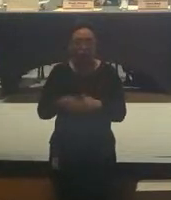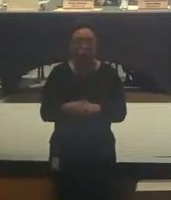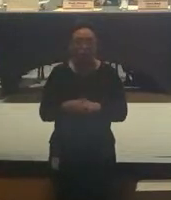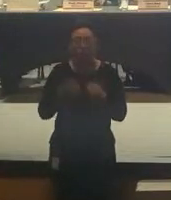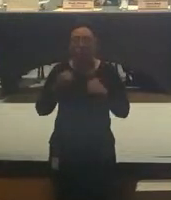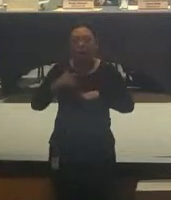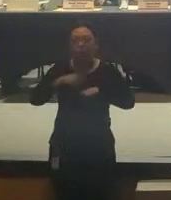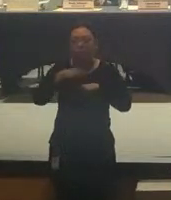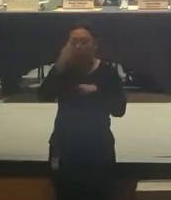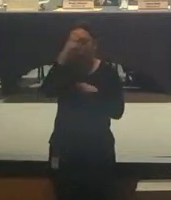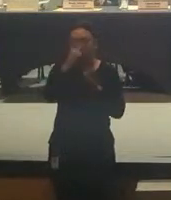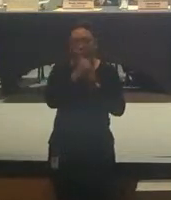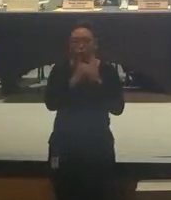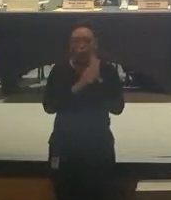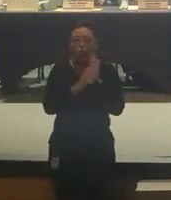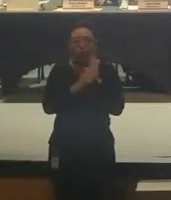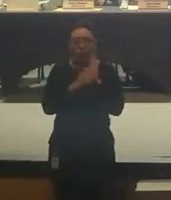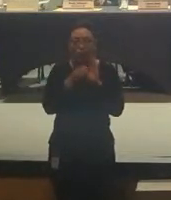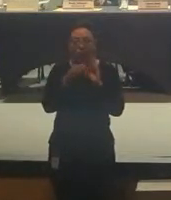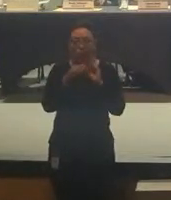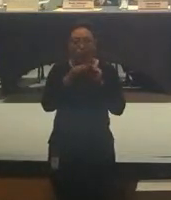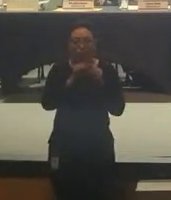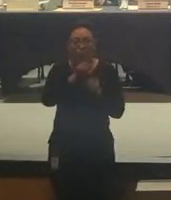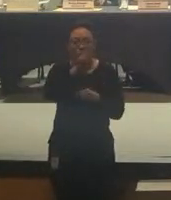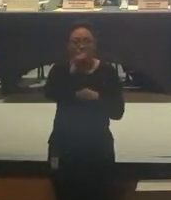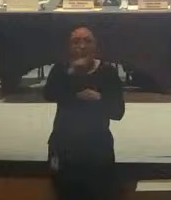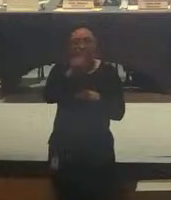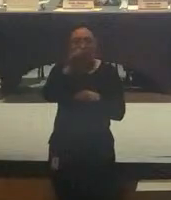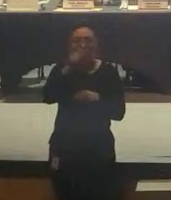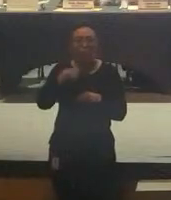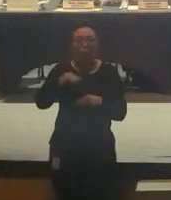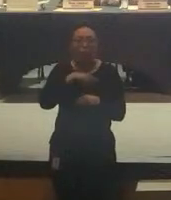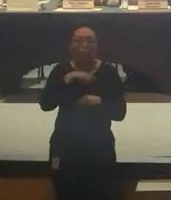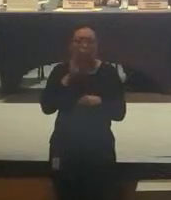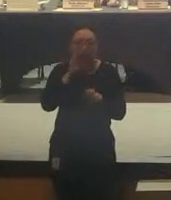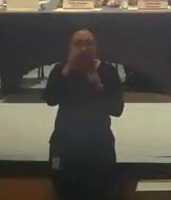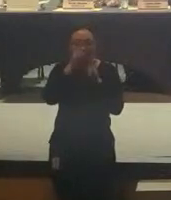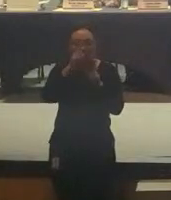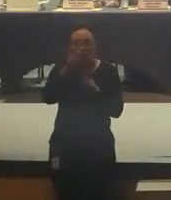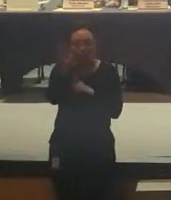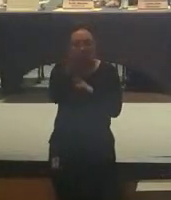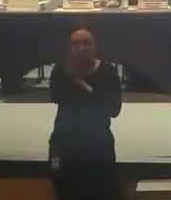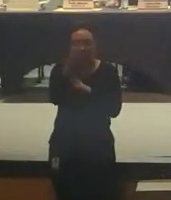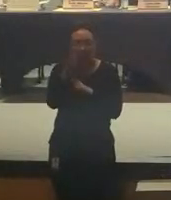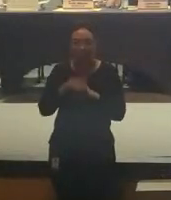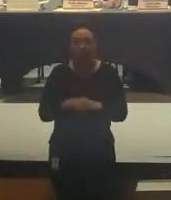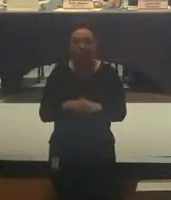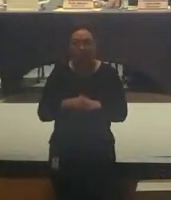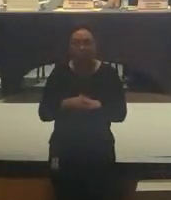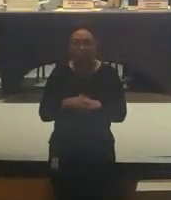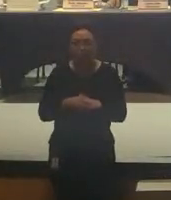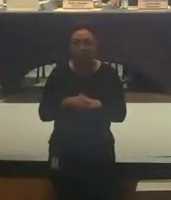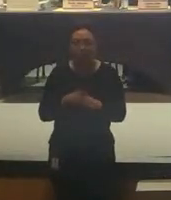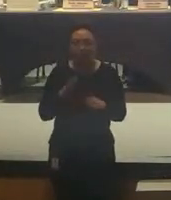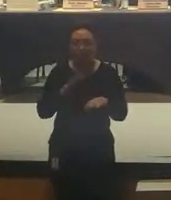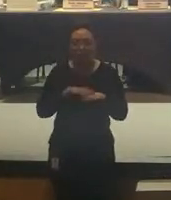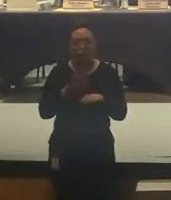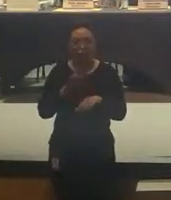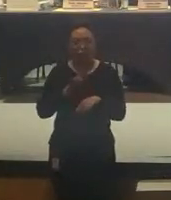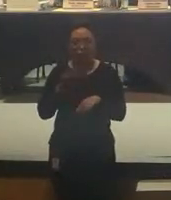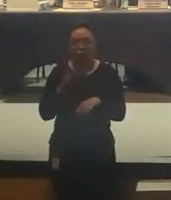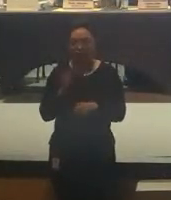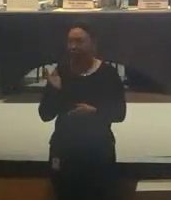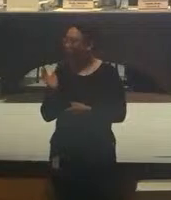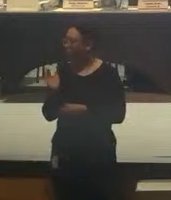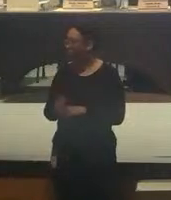It is now time for agenda item 101. We will salute the flag. Oh, it's over here to the right.